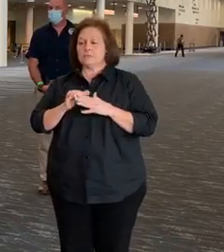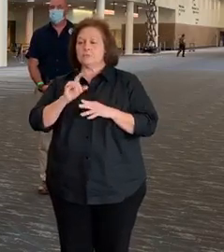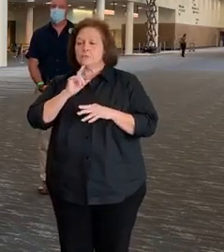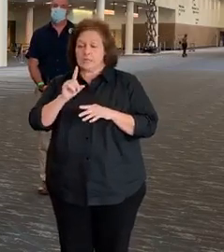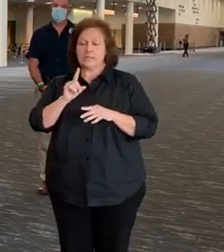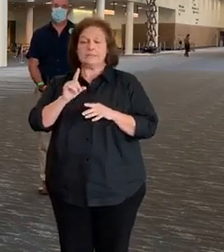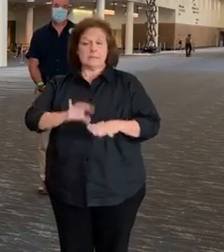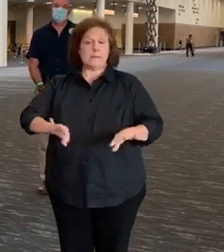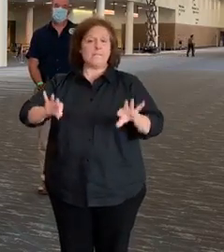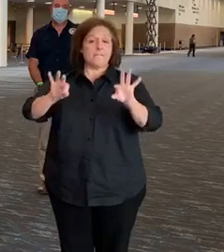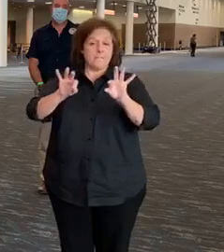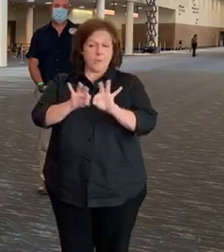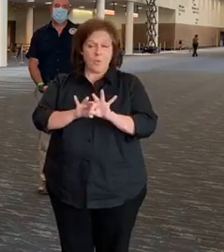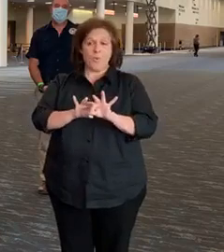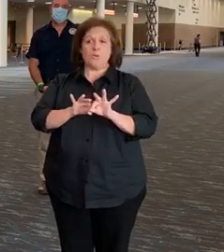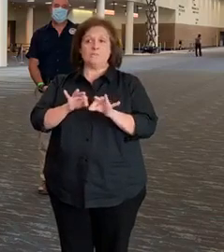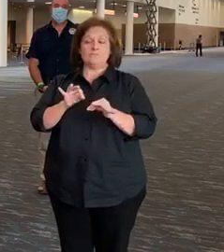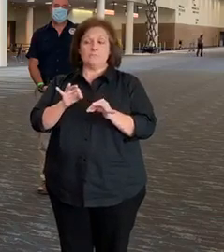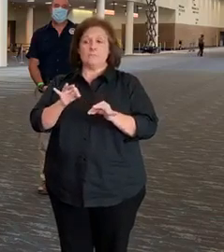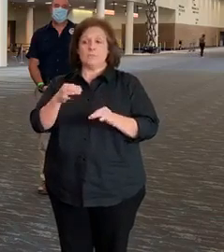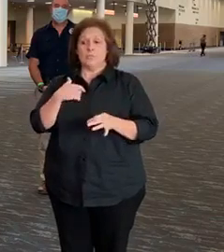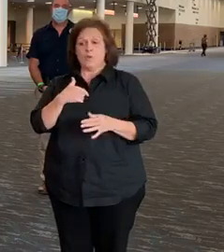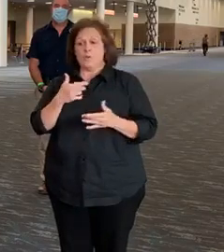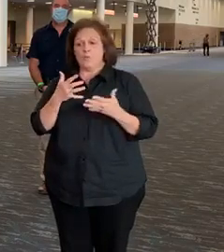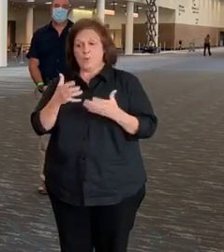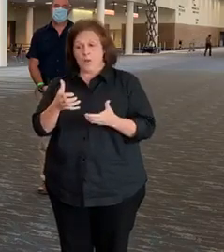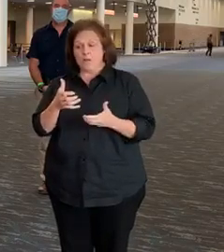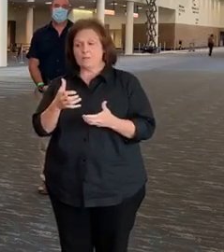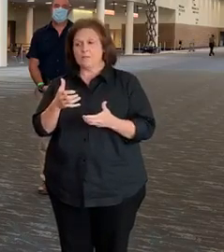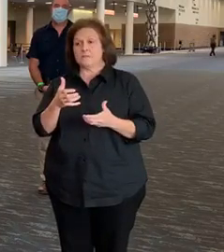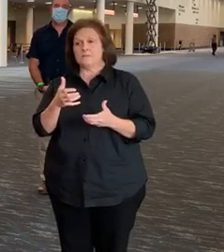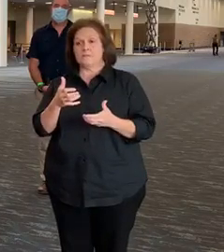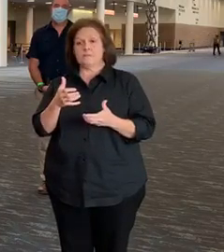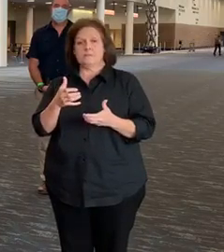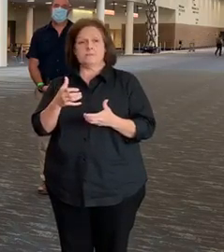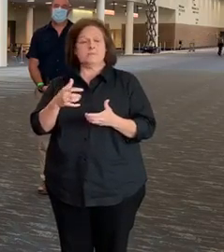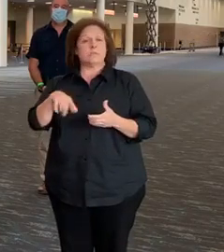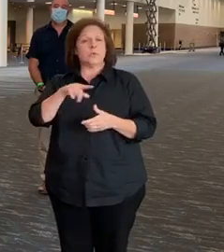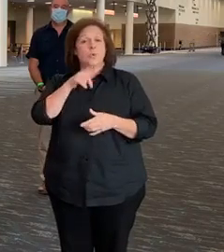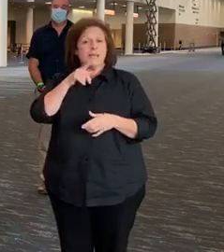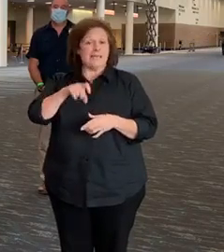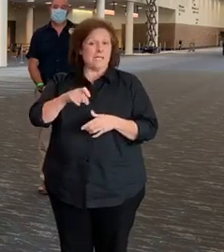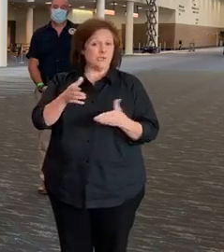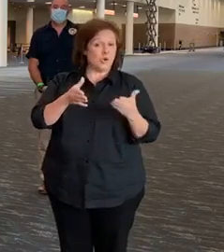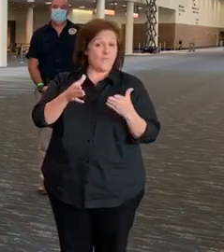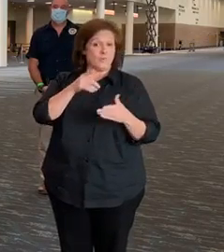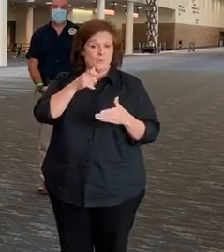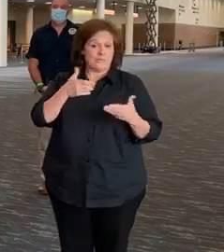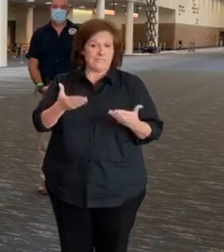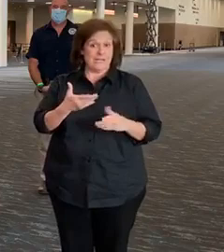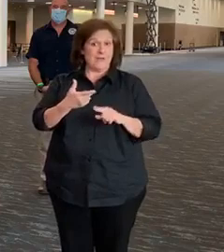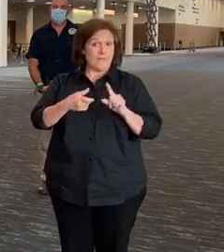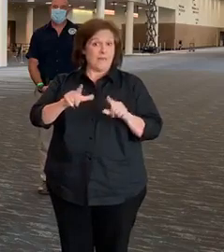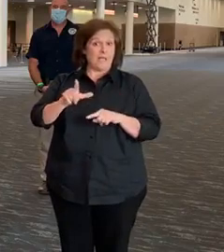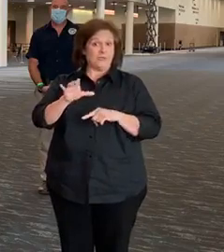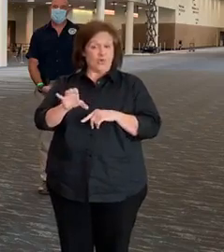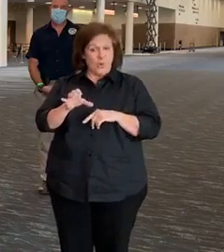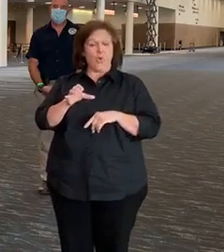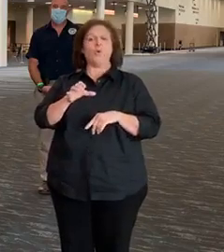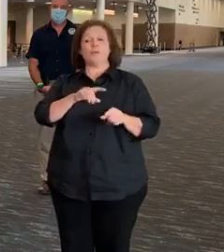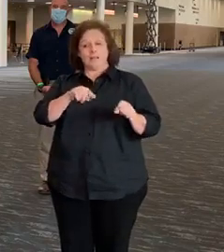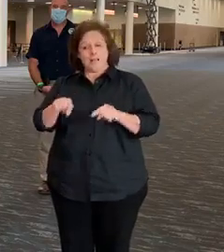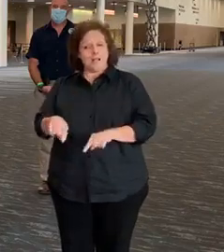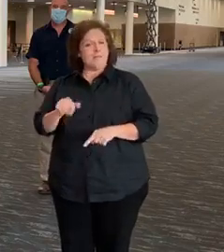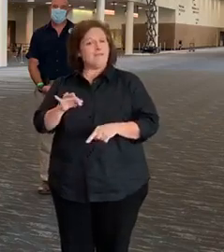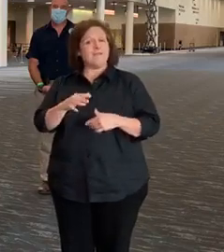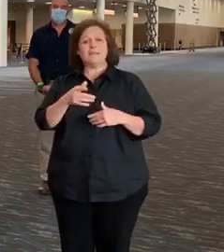critical need. We want everyone who is in need of these services, who is visiting from Lake Charles, to come.